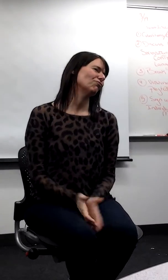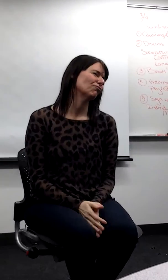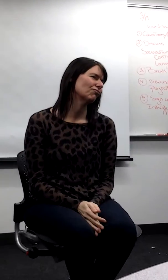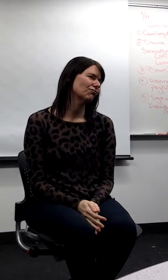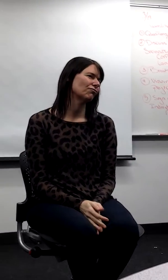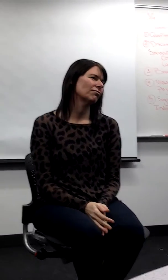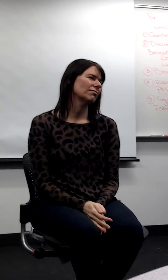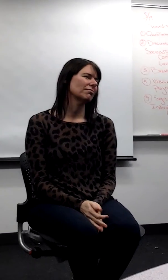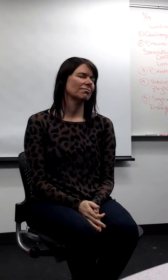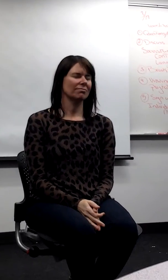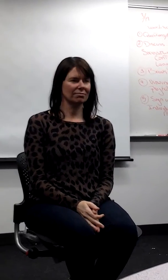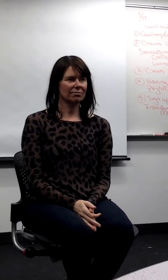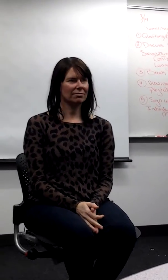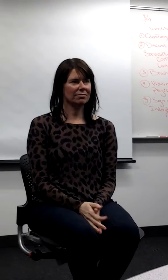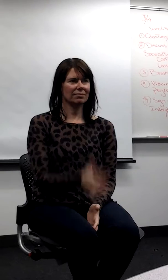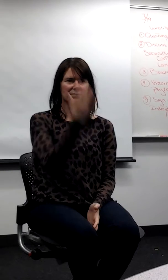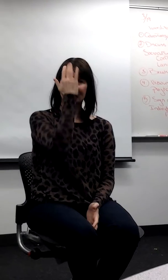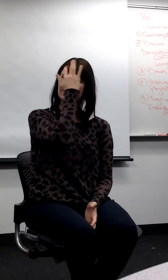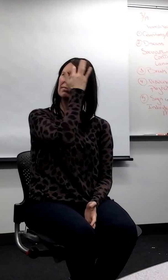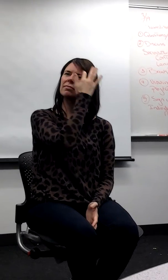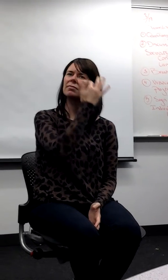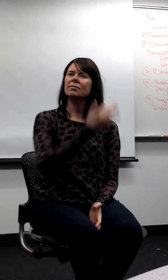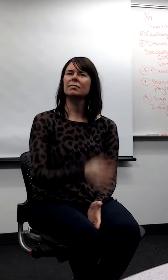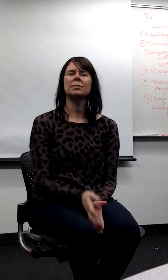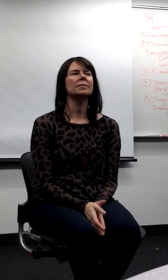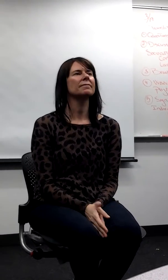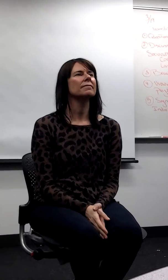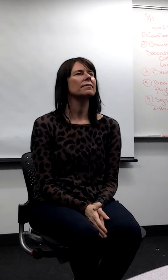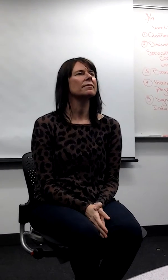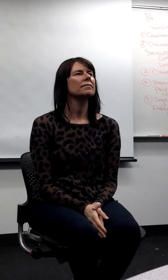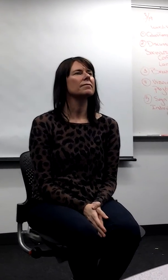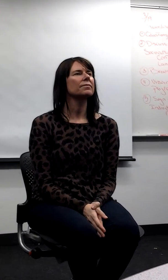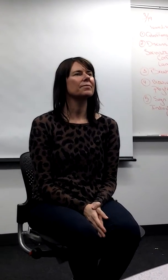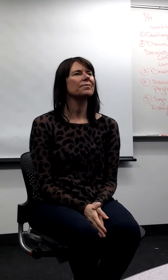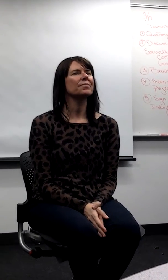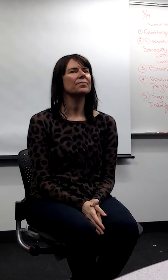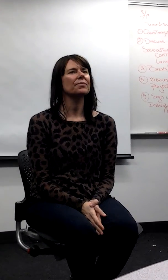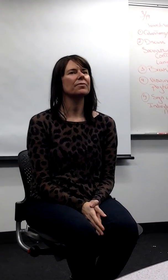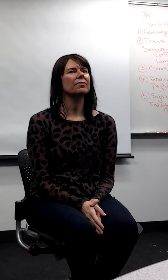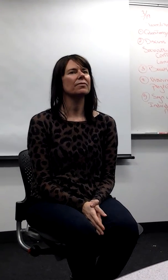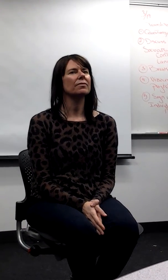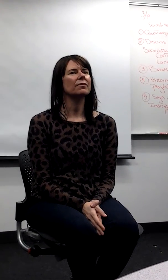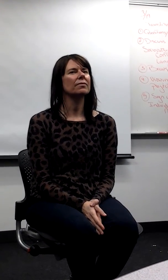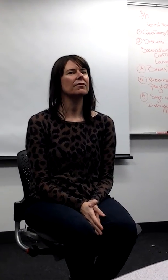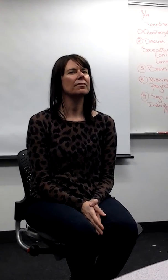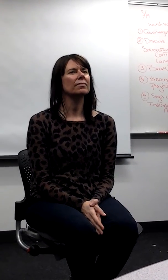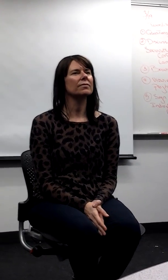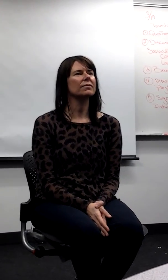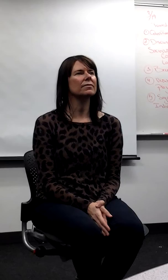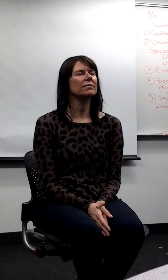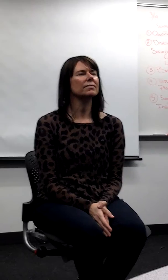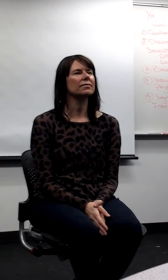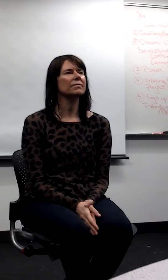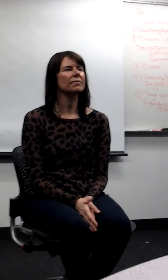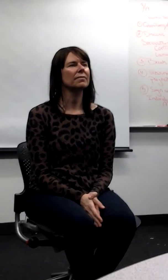So we went to the hill and we acted it out. We carried a pail with us. We fell down the hill, broke